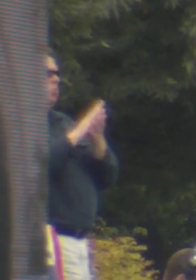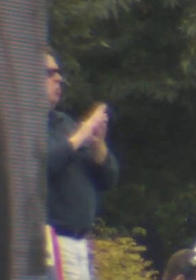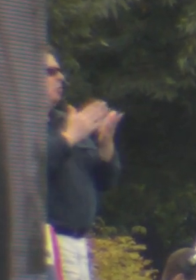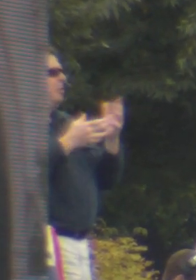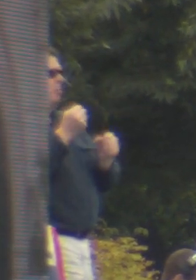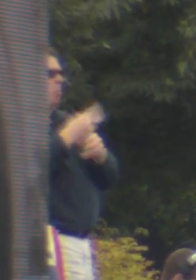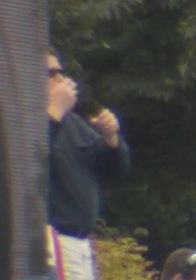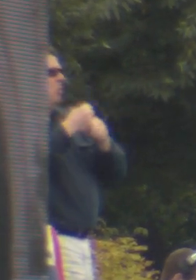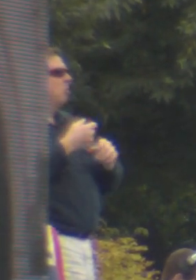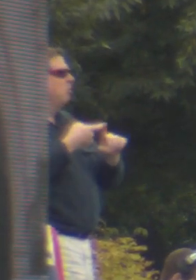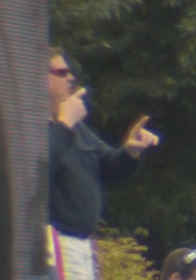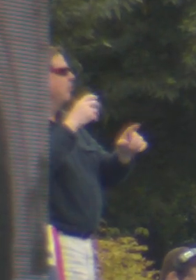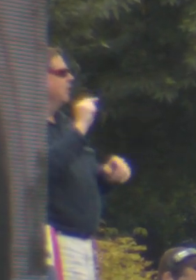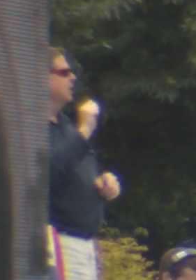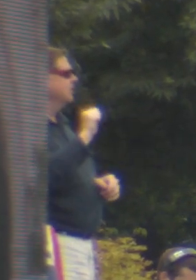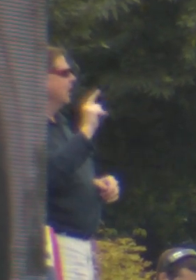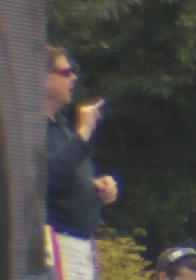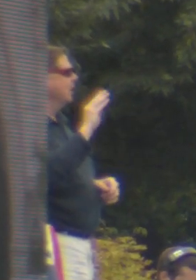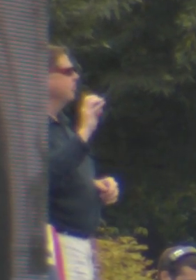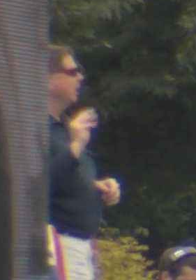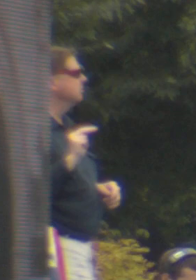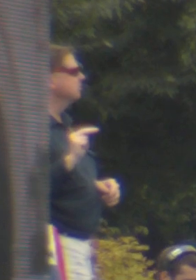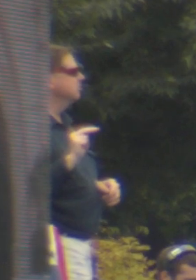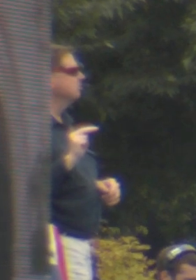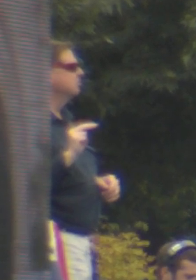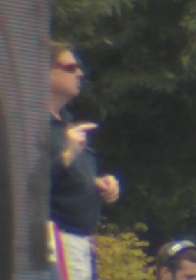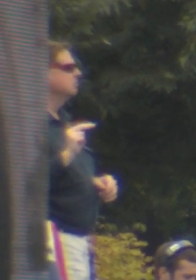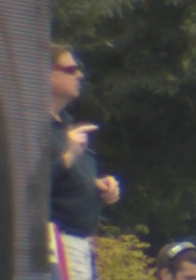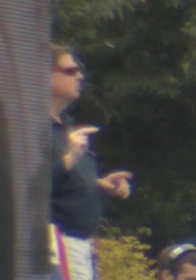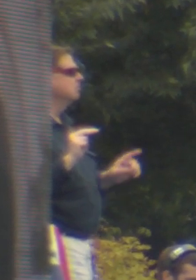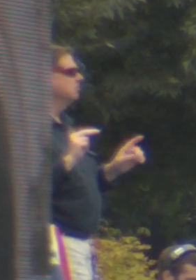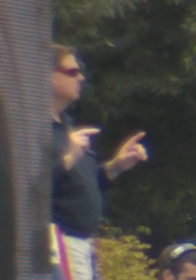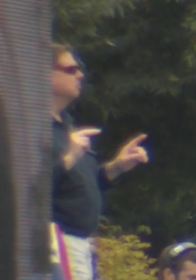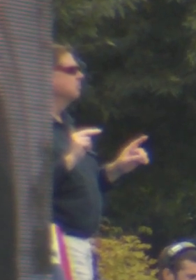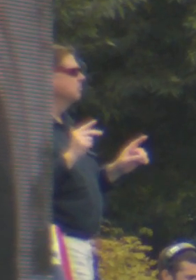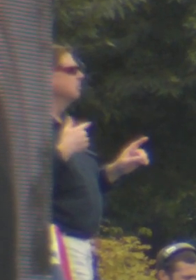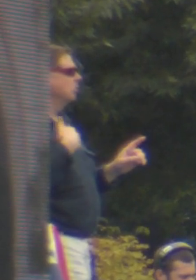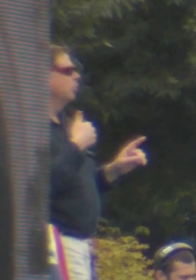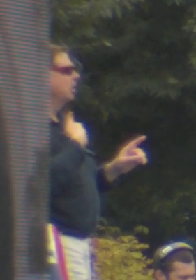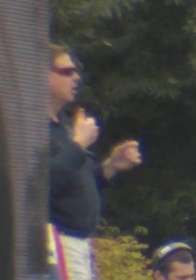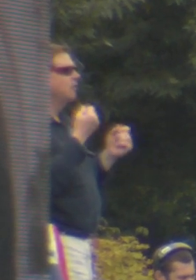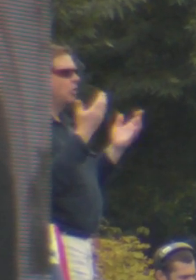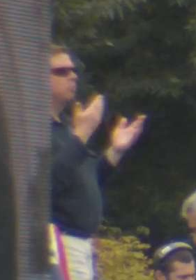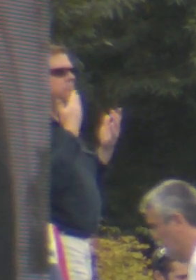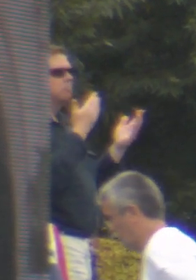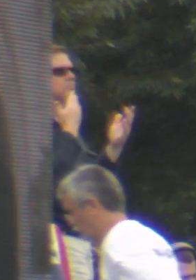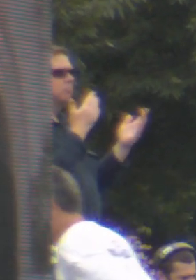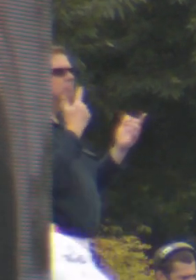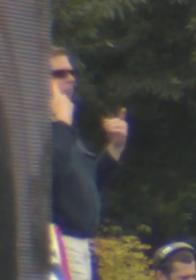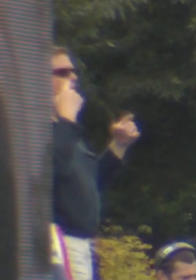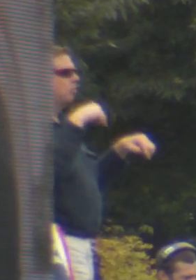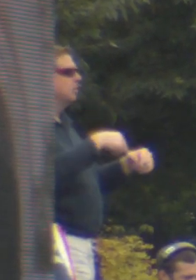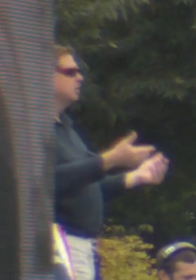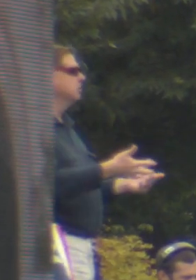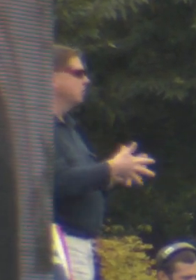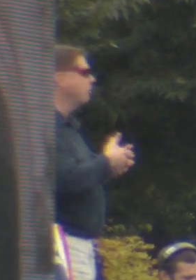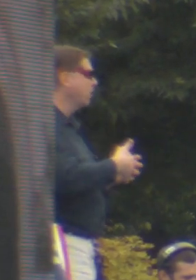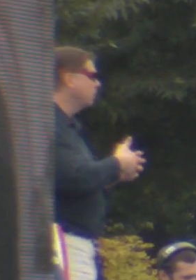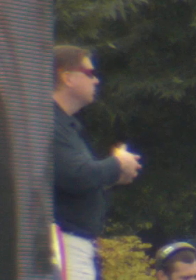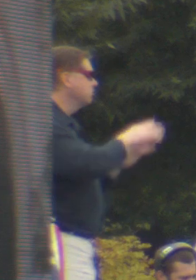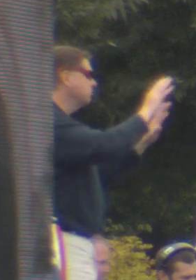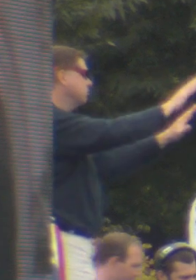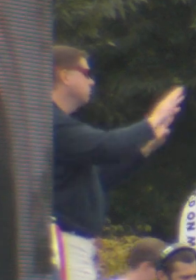by the Taliban. Yes, we certainly have a lot to be grateful and thankful for in